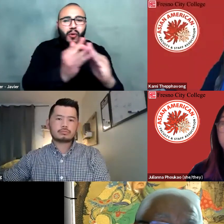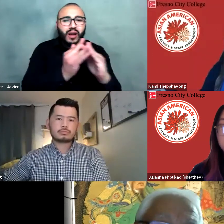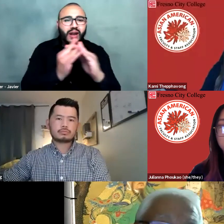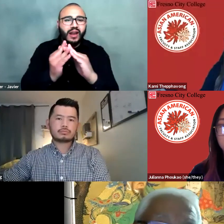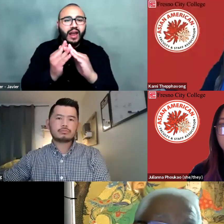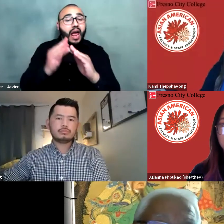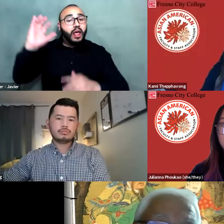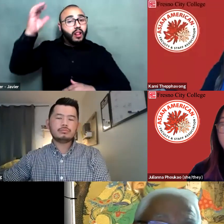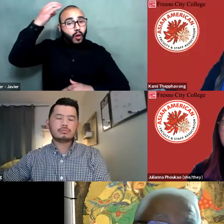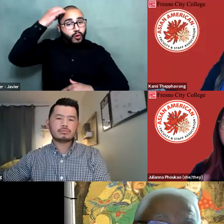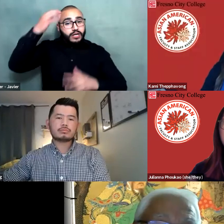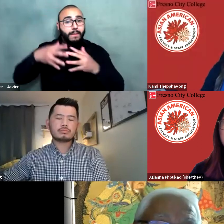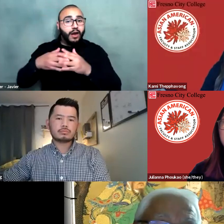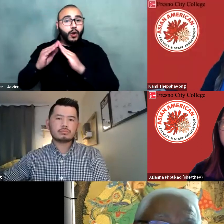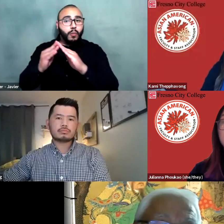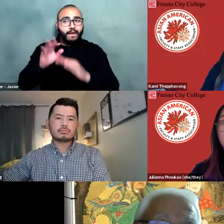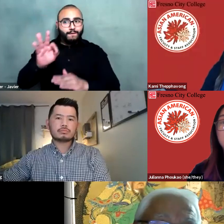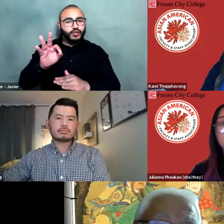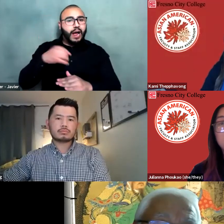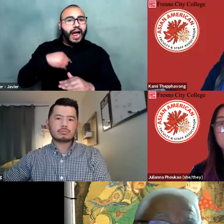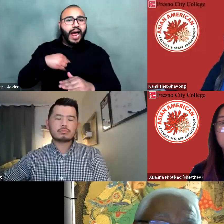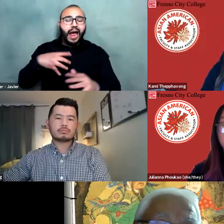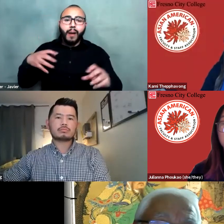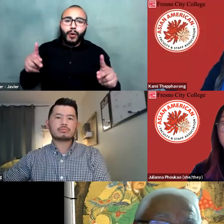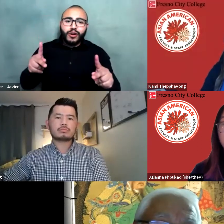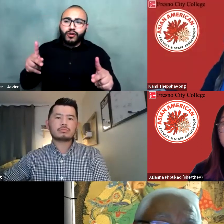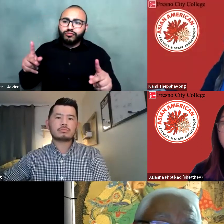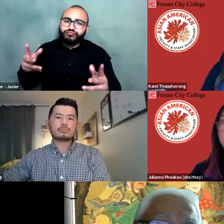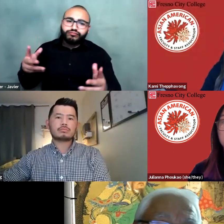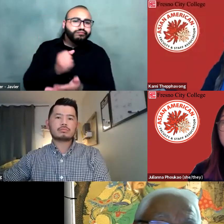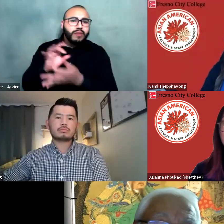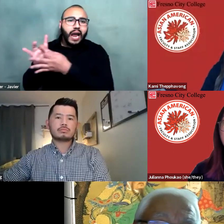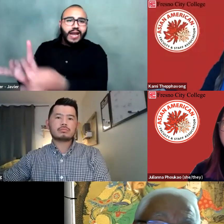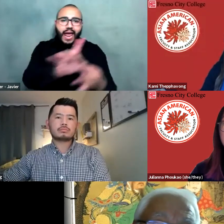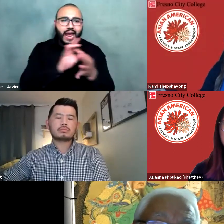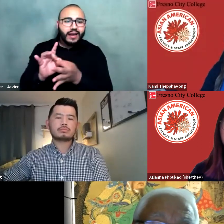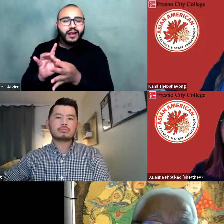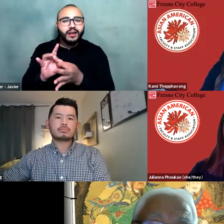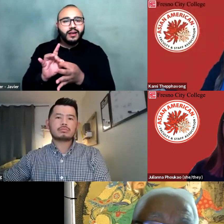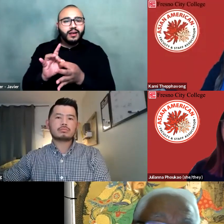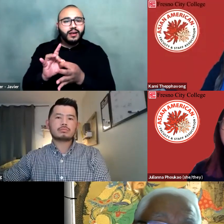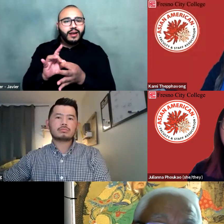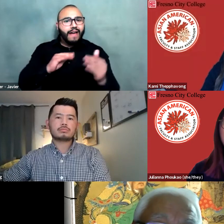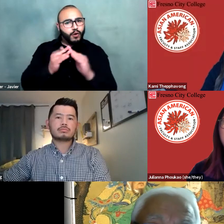American community of Fresno. And I'm lucky that there's that organization here in Fresno that I'm able to do that and to,